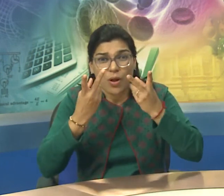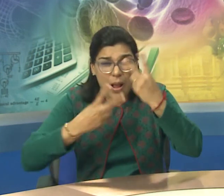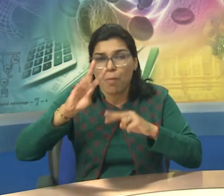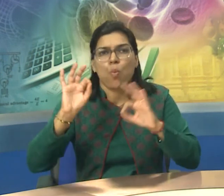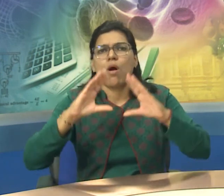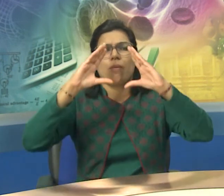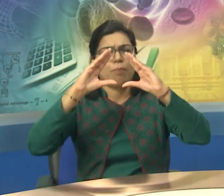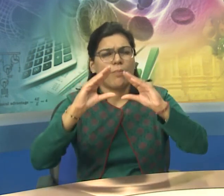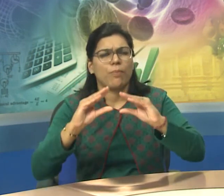borne by a